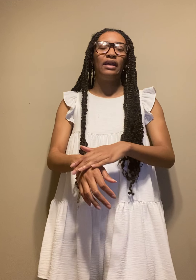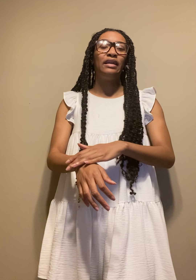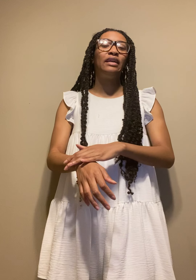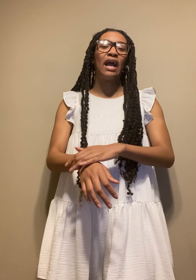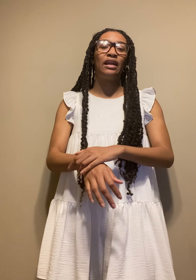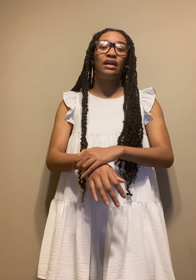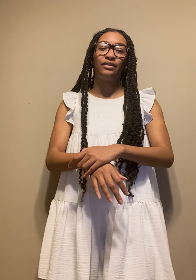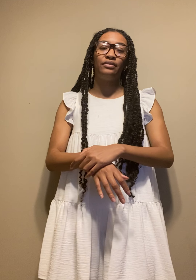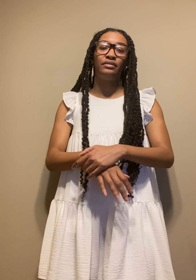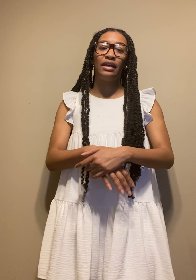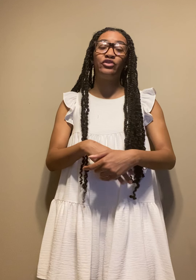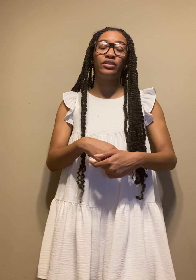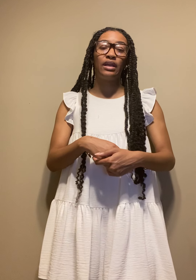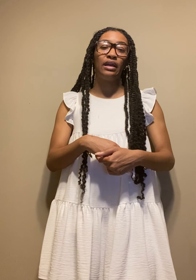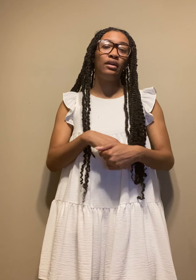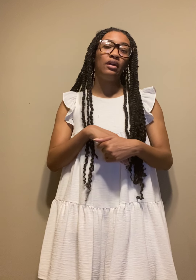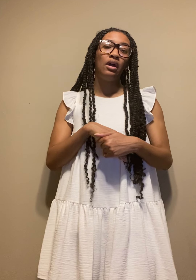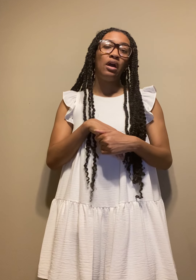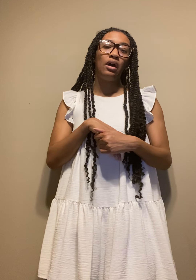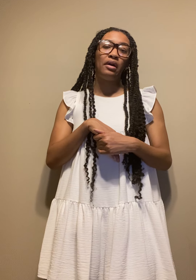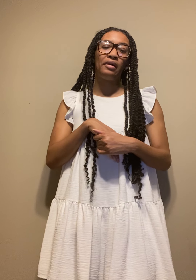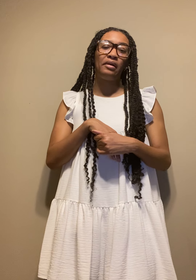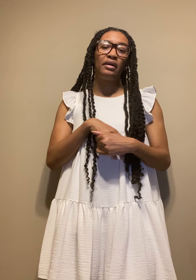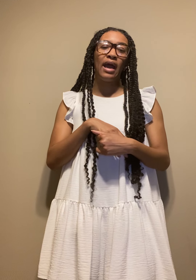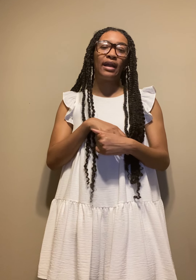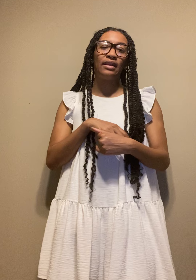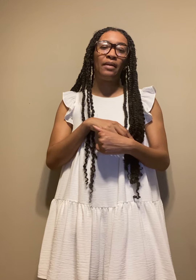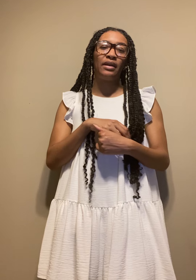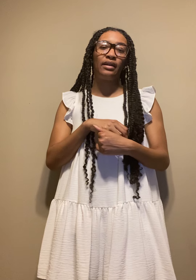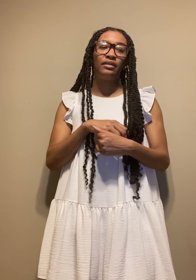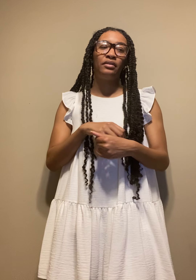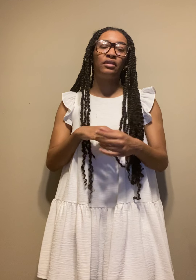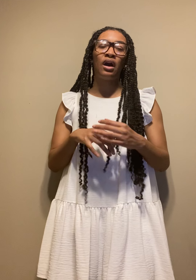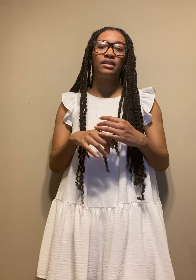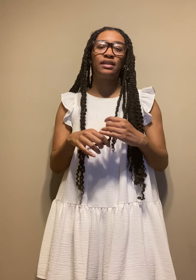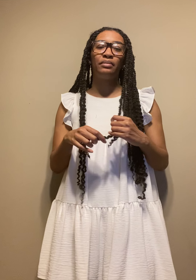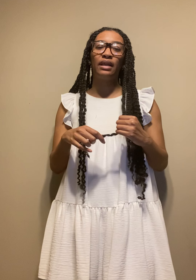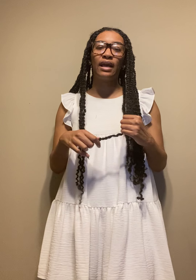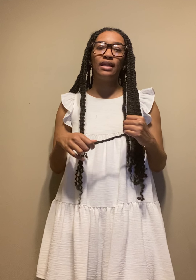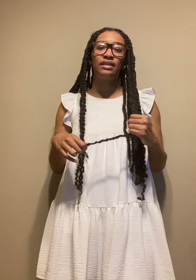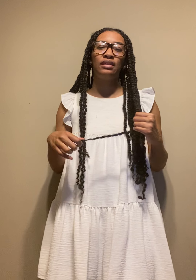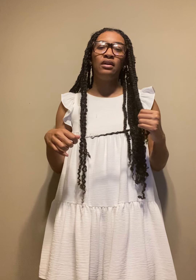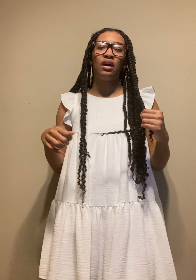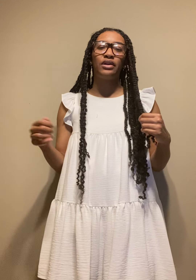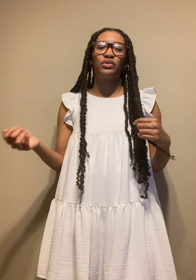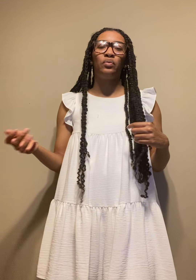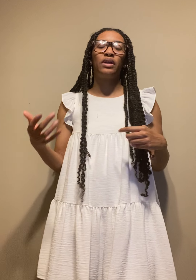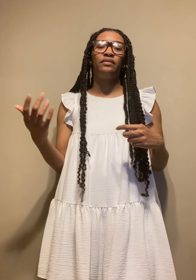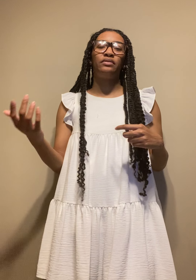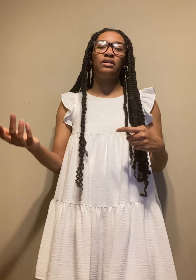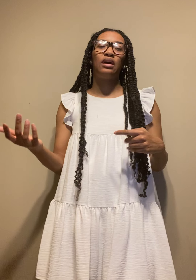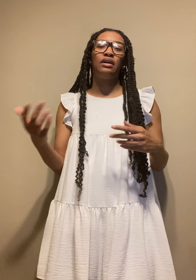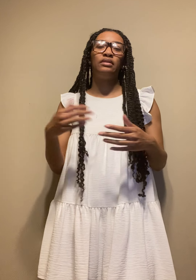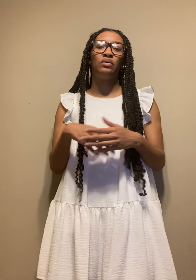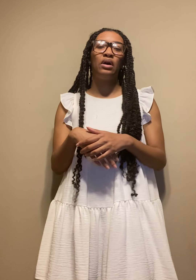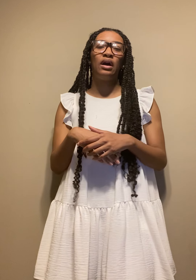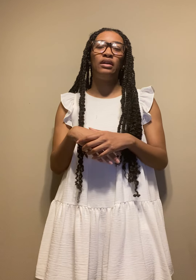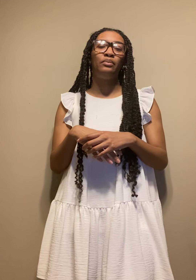he had a lot of interesting economic thoughts and plans. Also, one of an